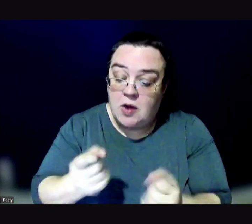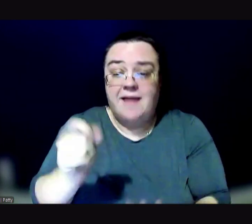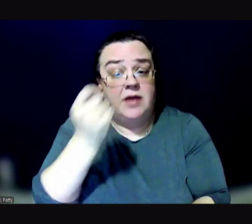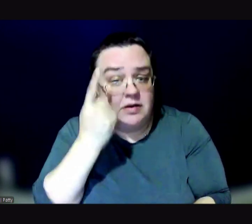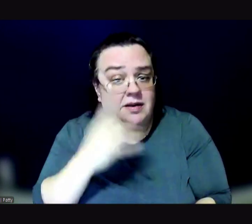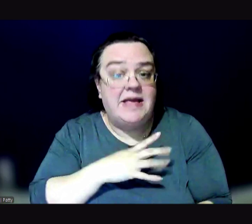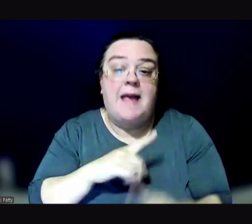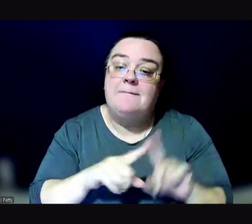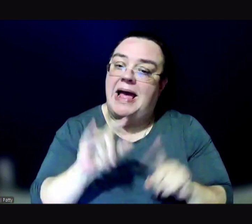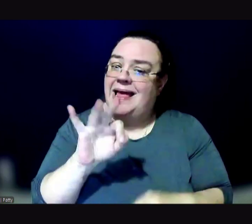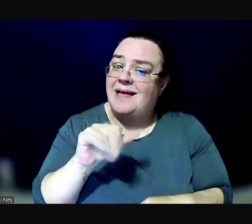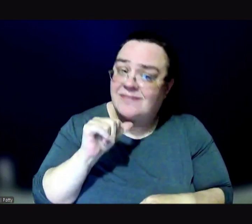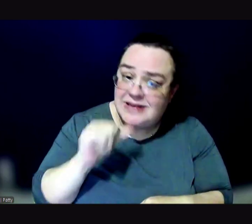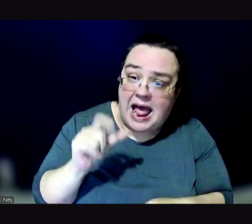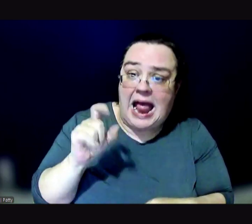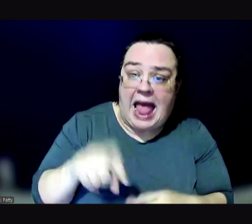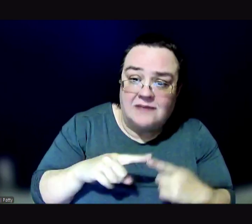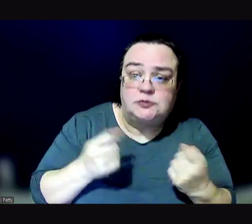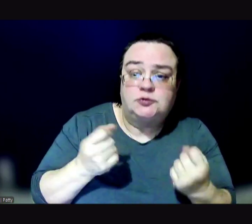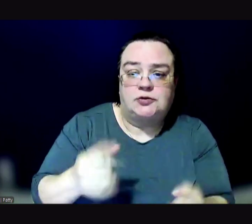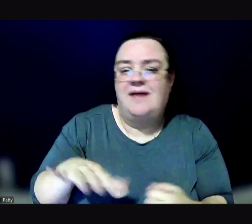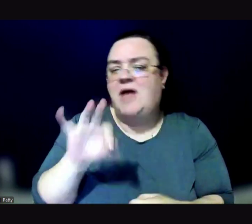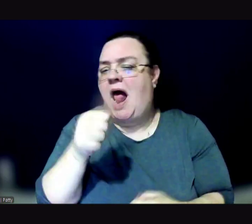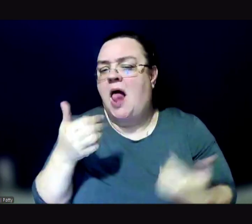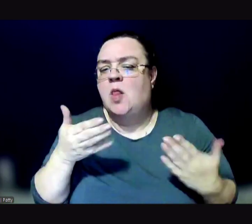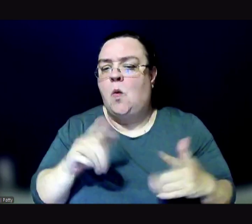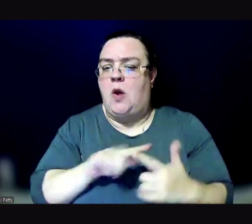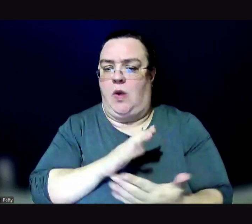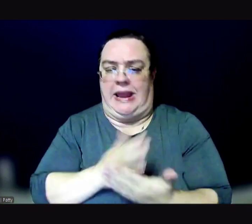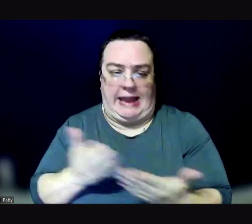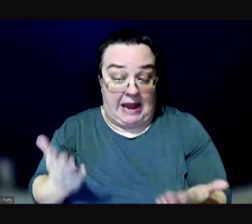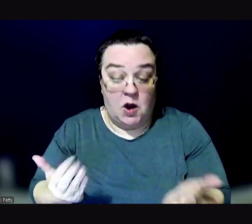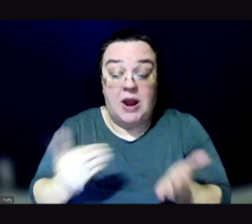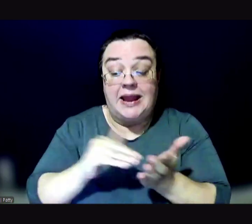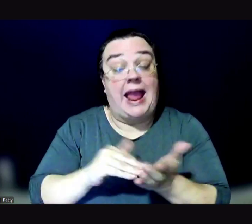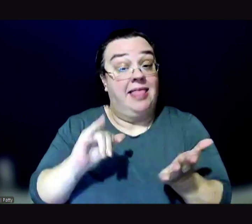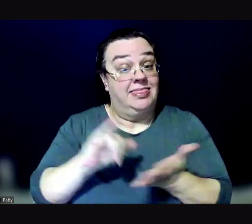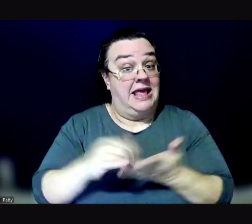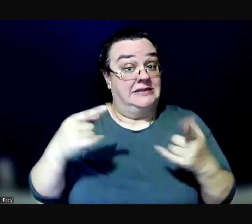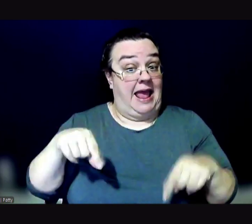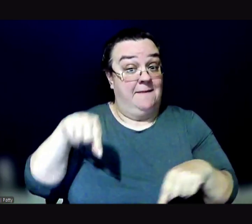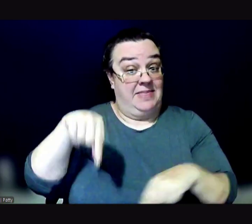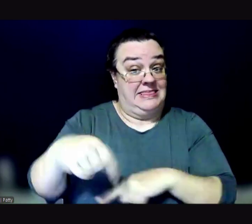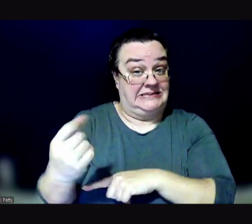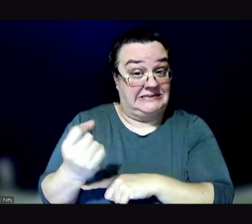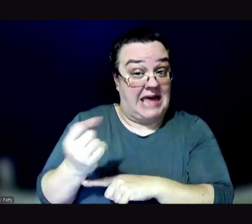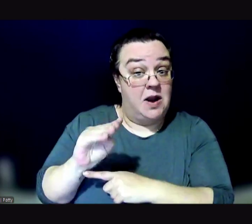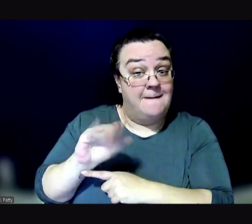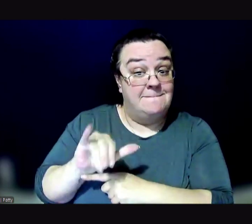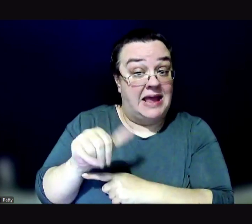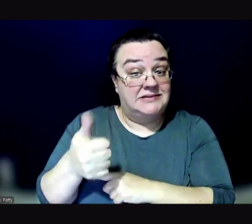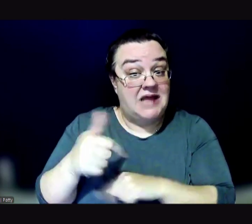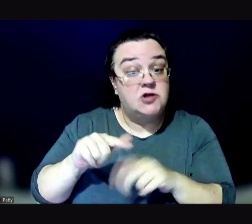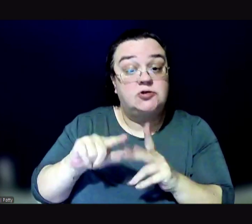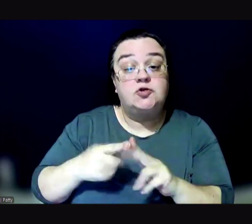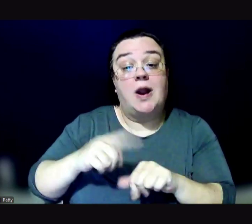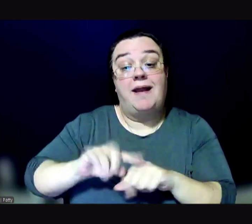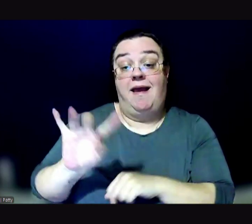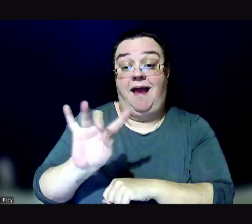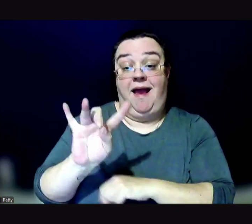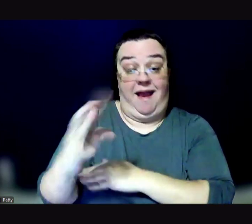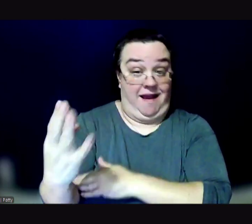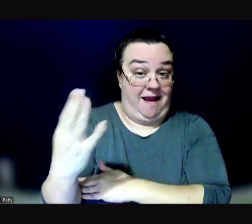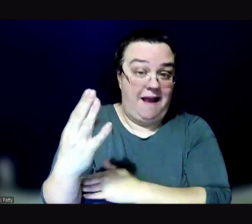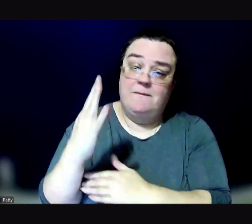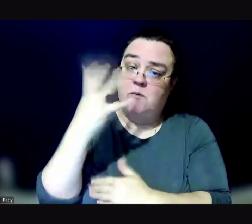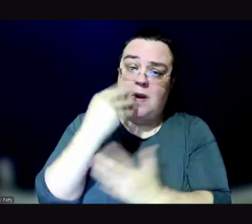please try to find alternative ways up here. That, again, is this Saturday, the 10th of May, starting at 8 a.m. and basically